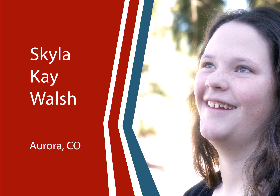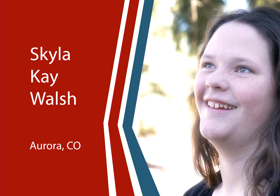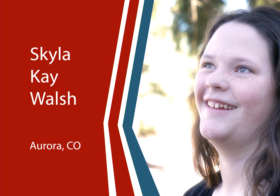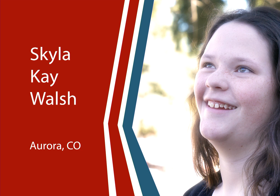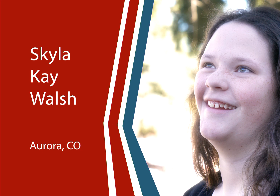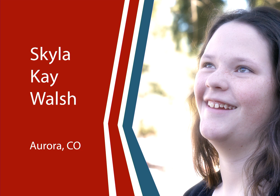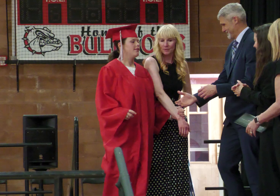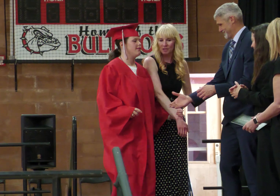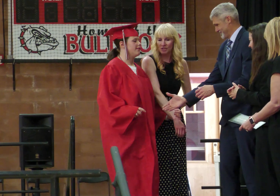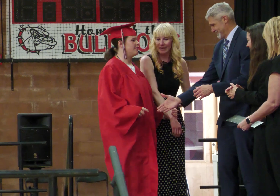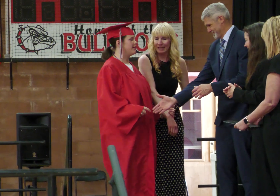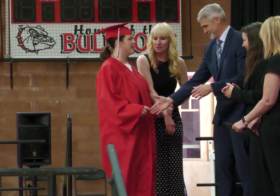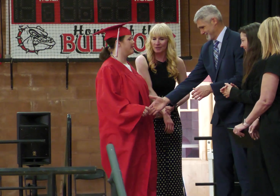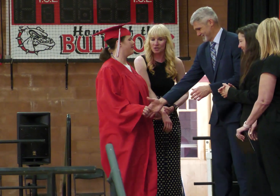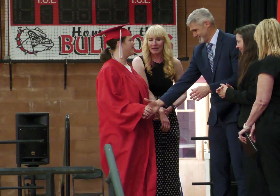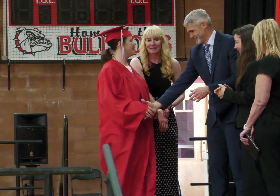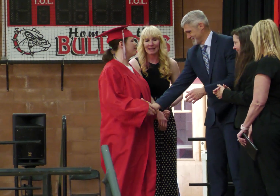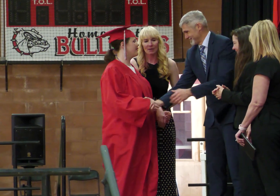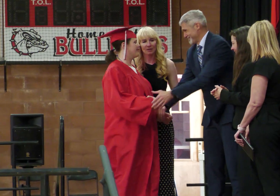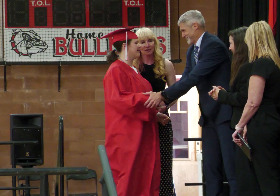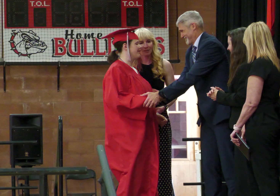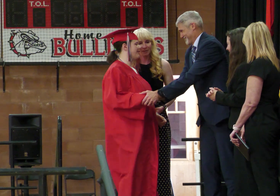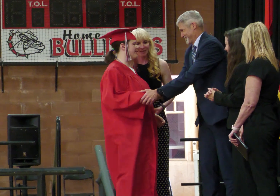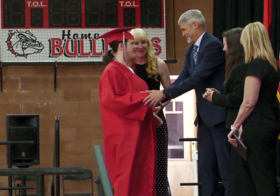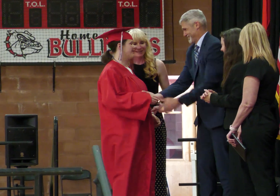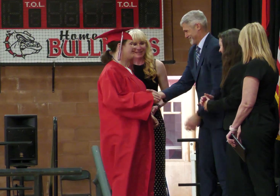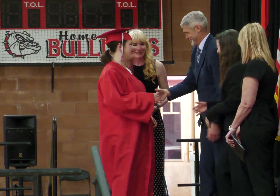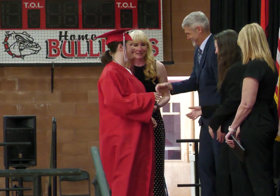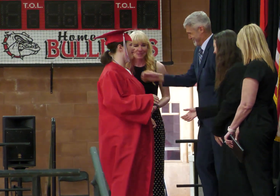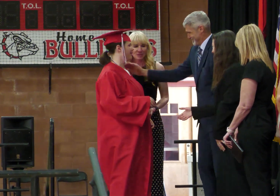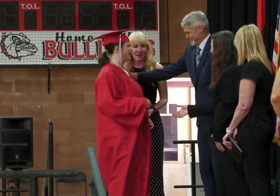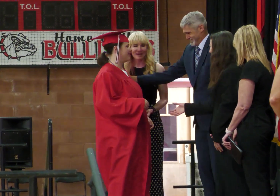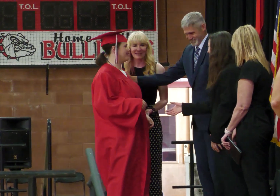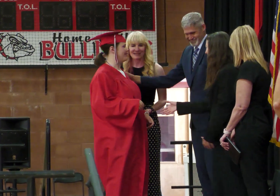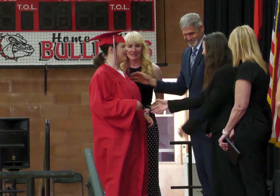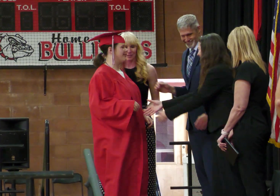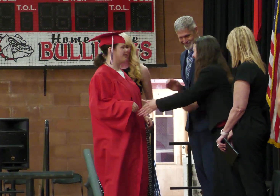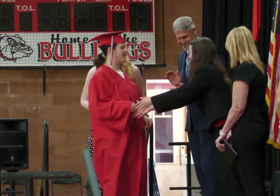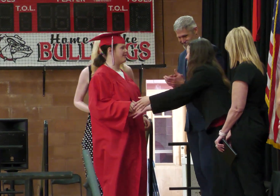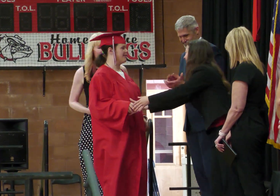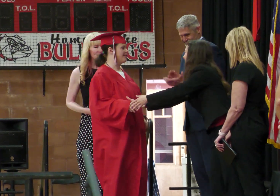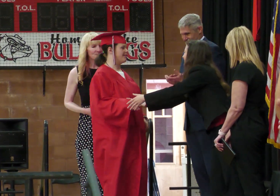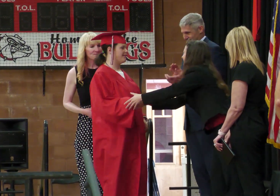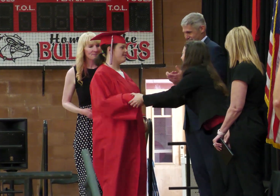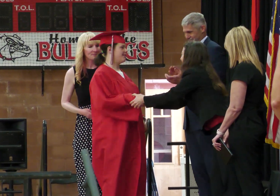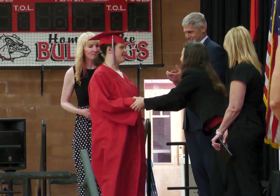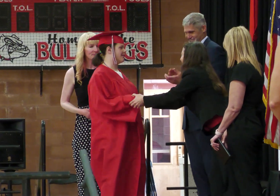Skyla's walking with Miss Robin, shaking the hand of our speaker, of Miss Ida